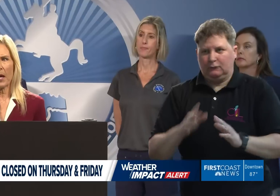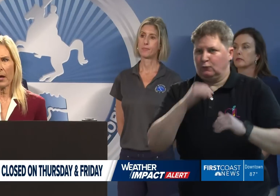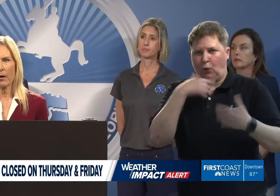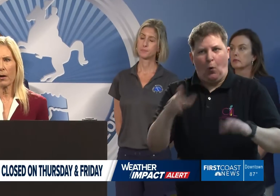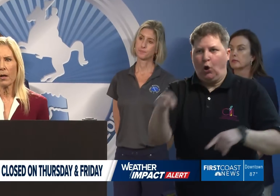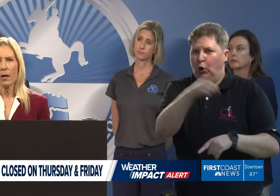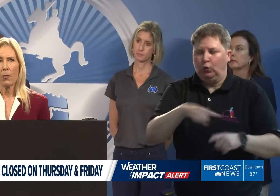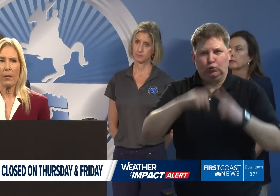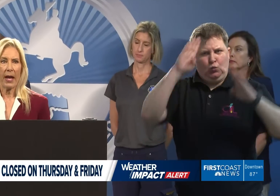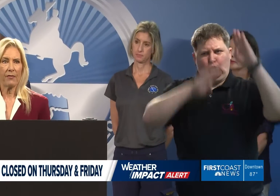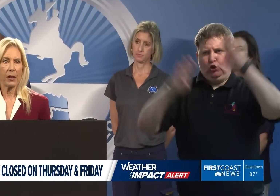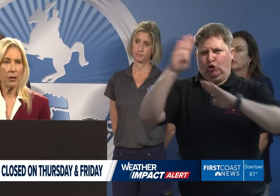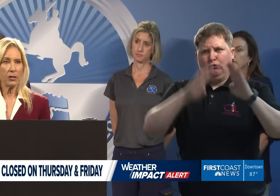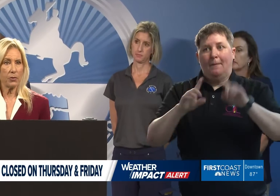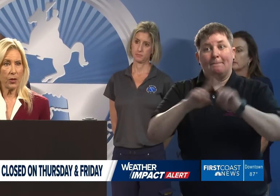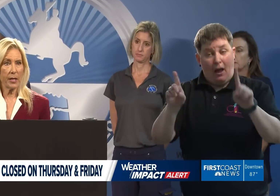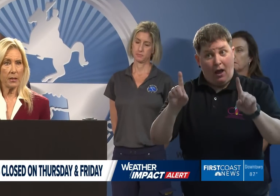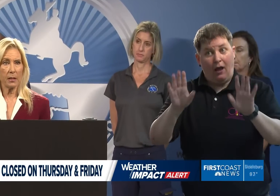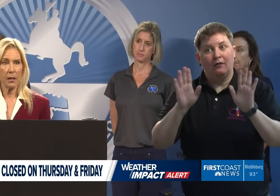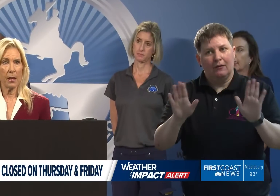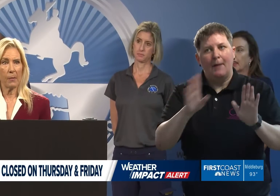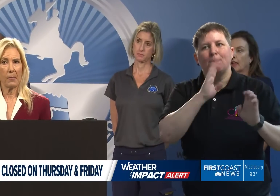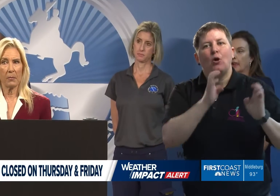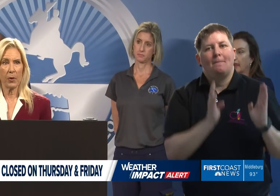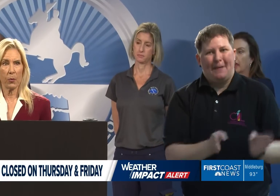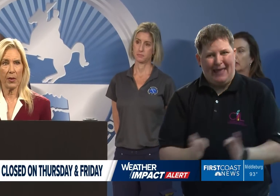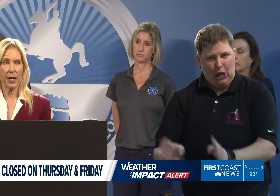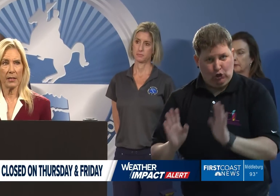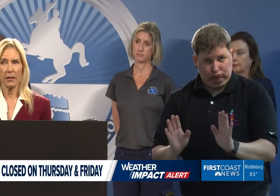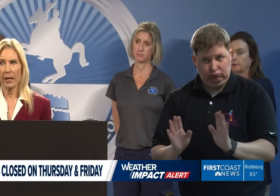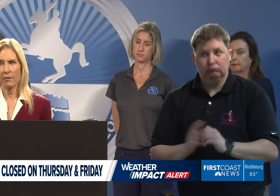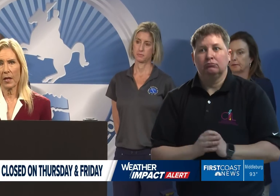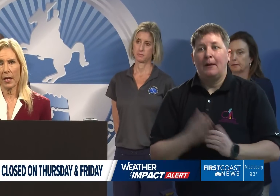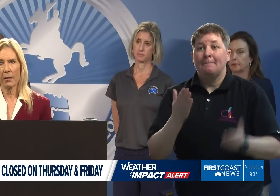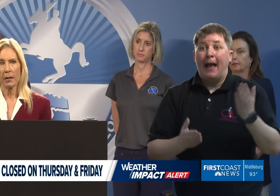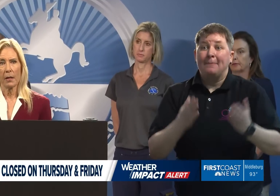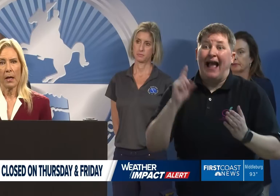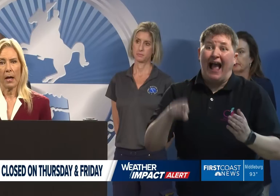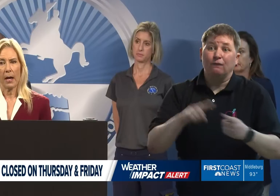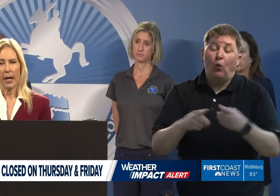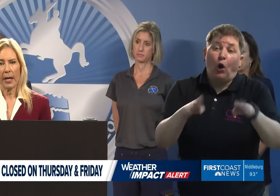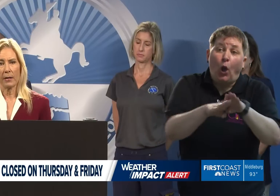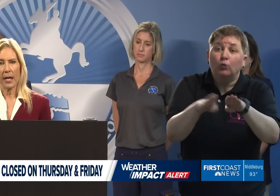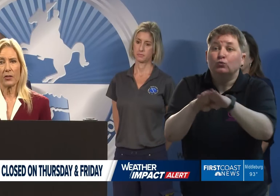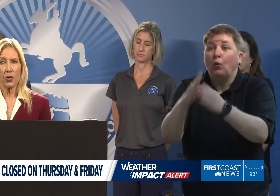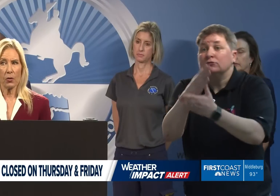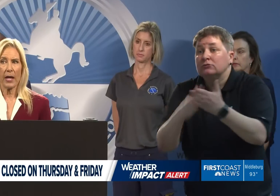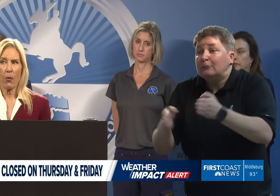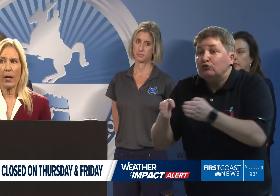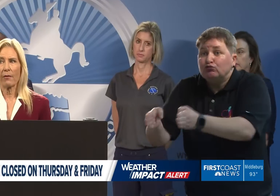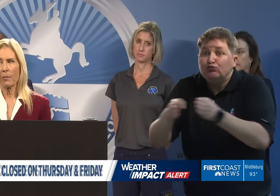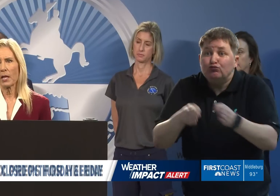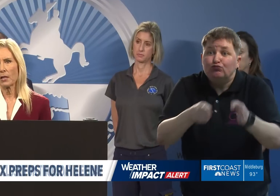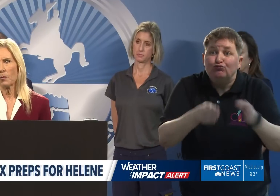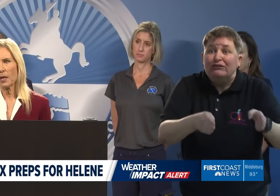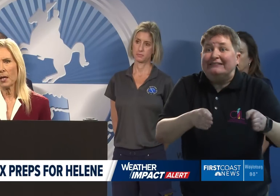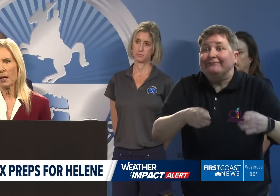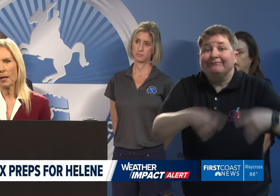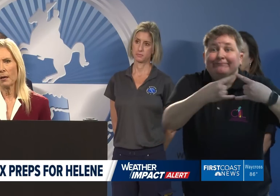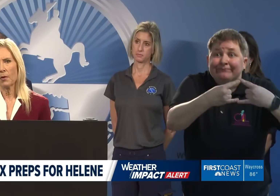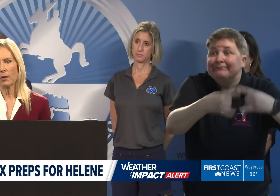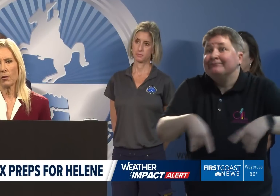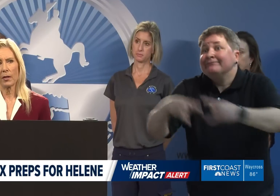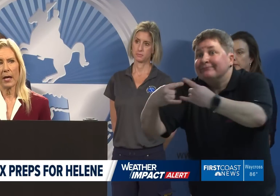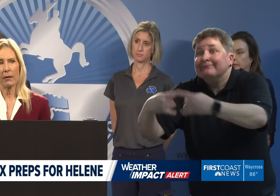to be prepared. We may have to close some streets with isolated flooding. And certainly I want everybody to